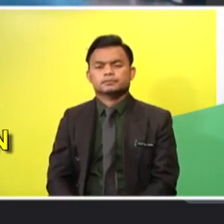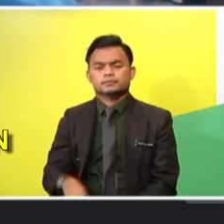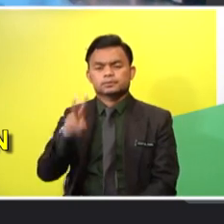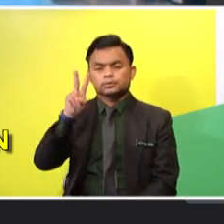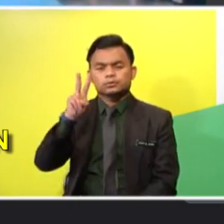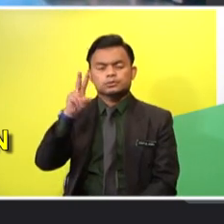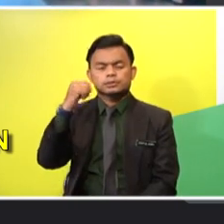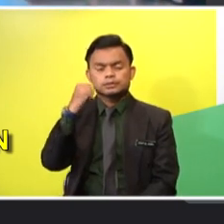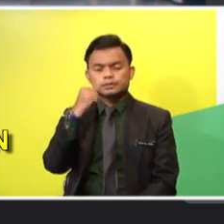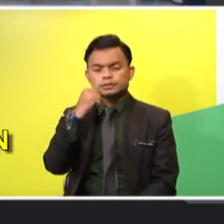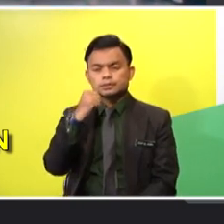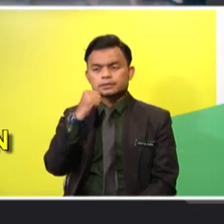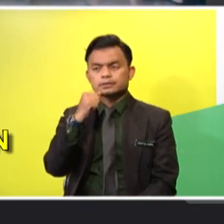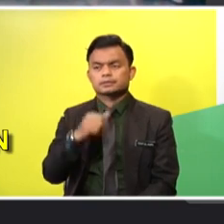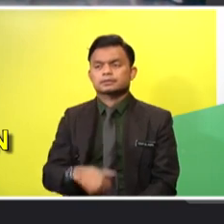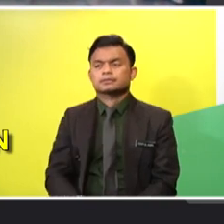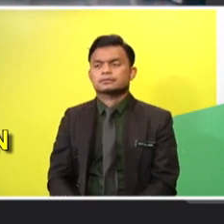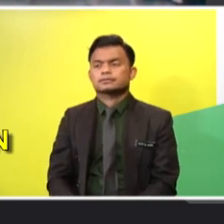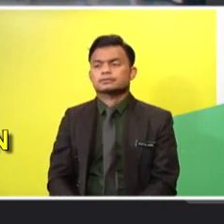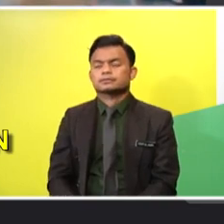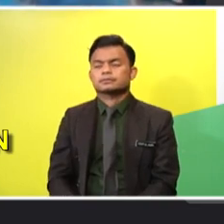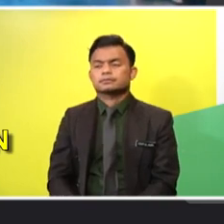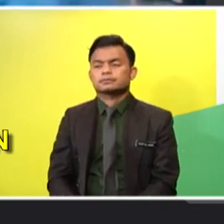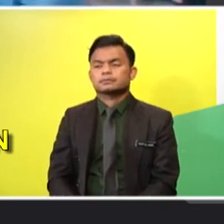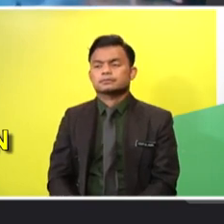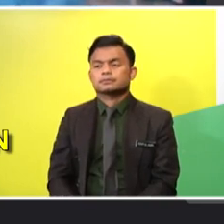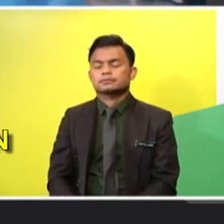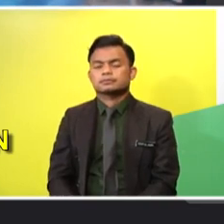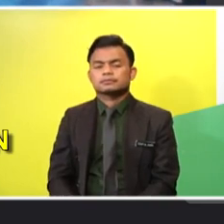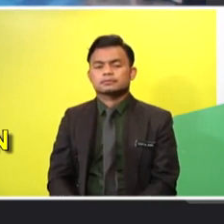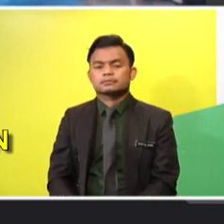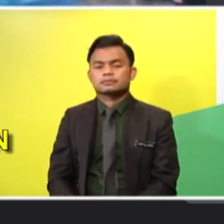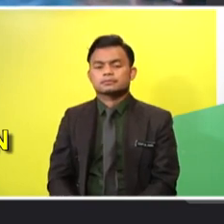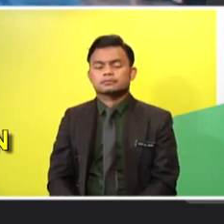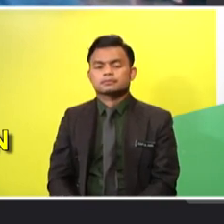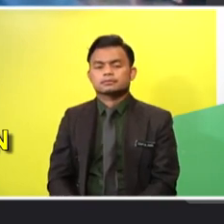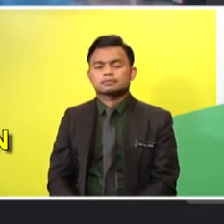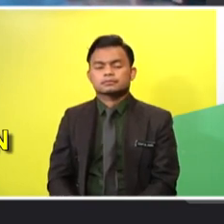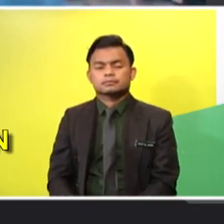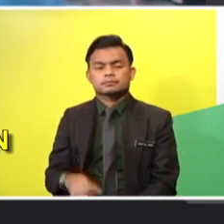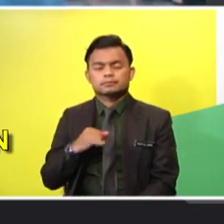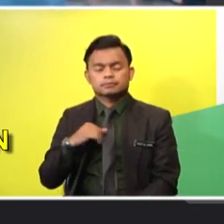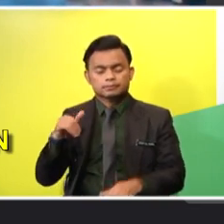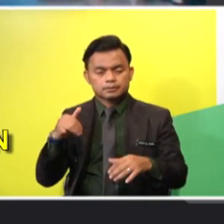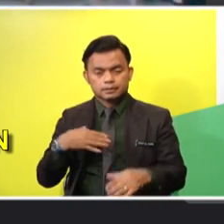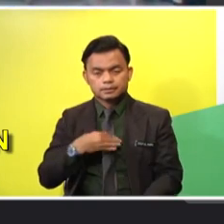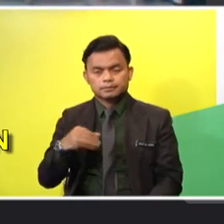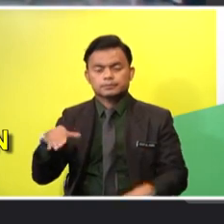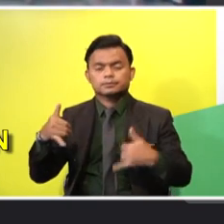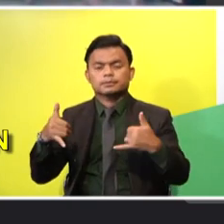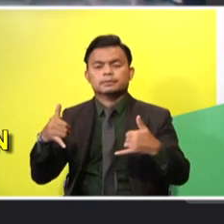2 sister. Oh, they just skip. She just skip. She said badminton. I am like to play badminton. Okay.